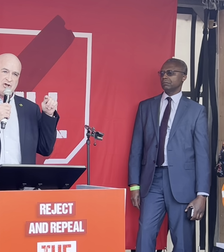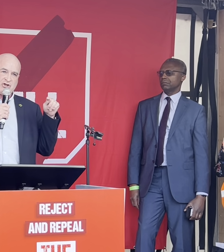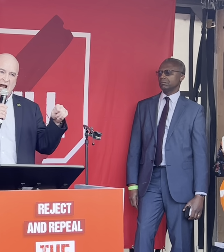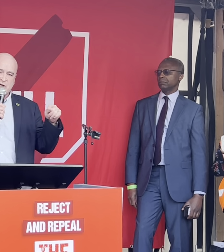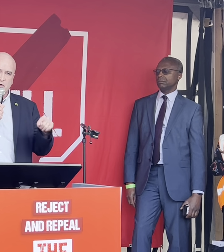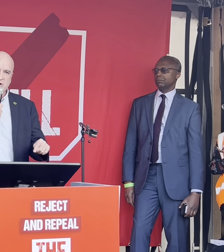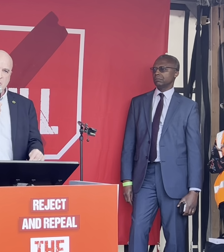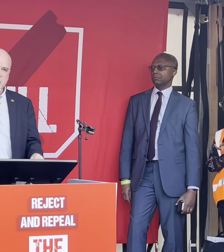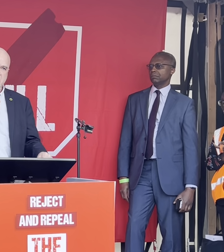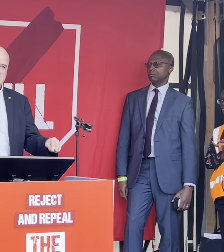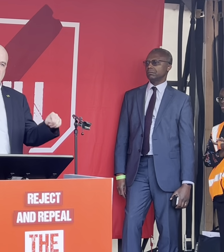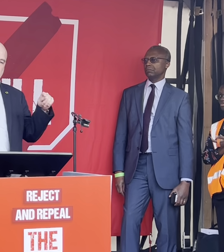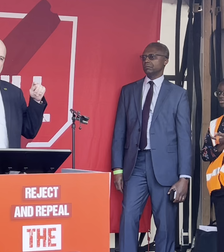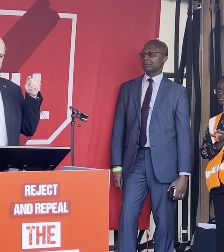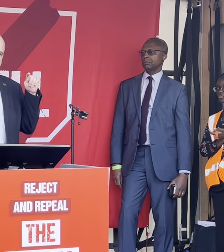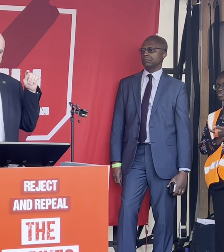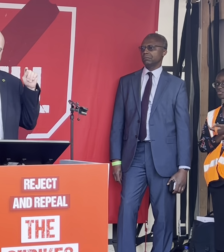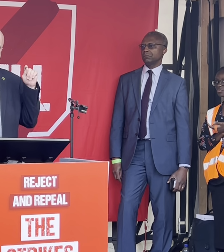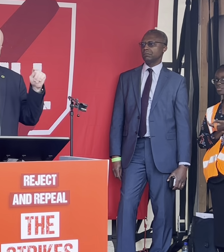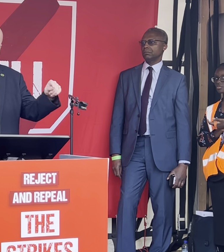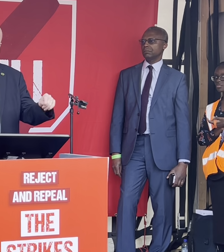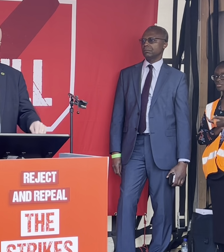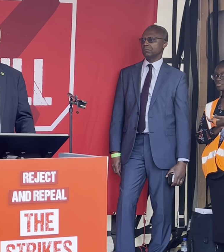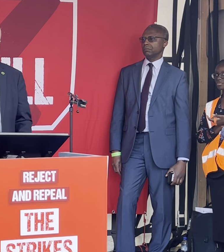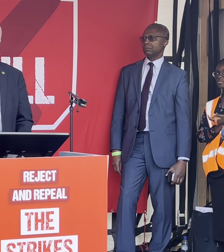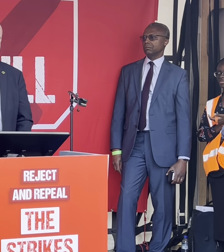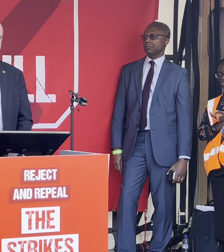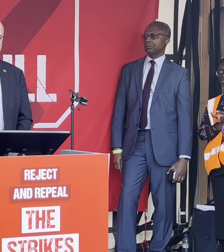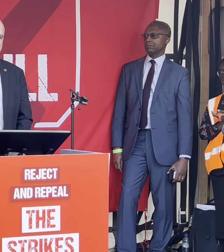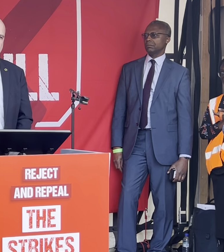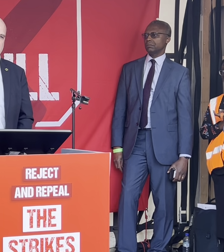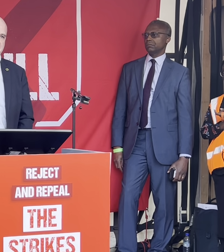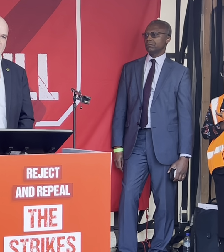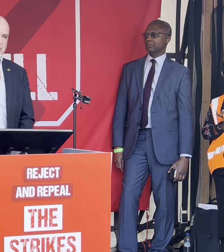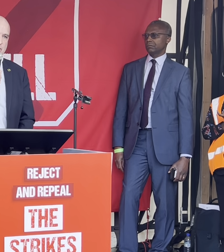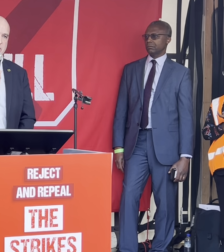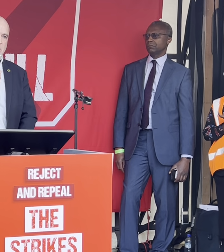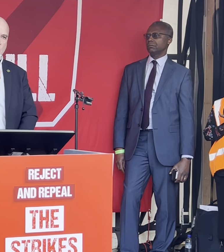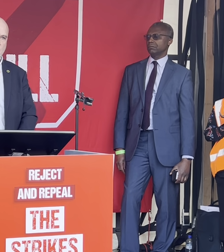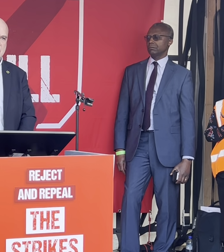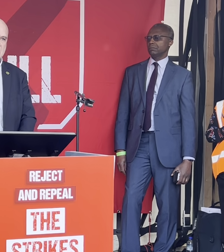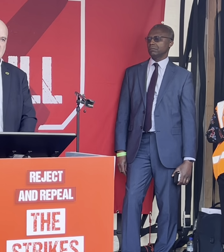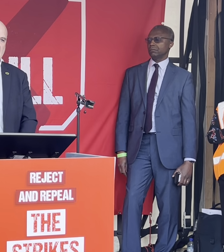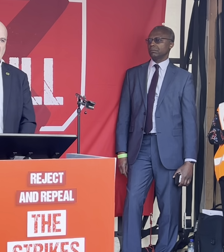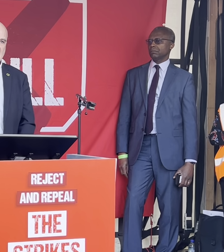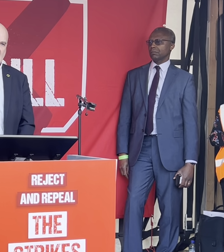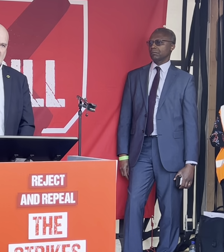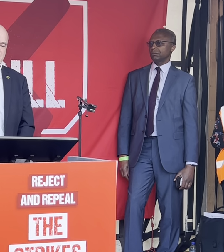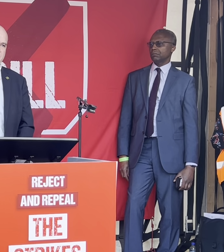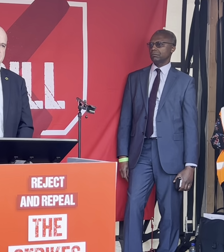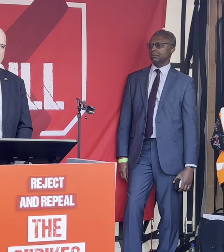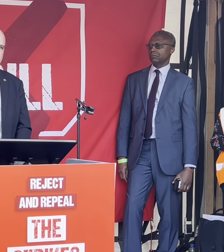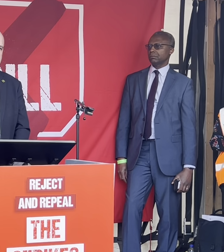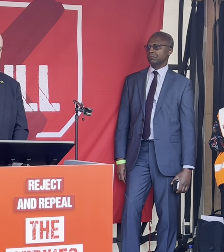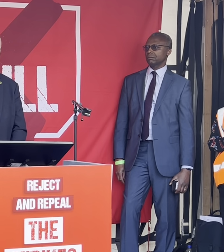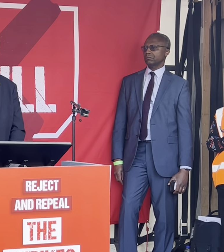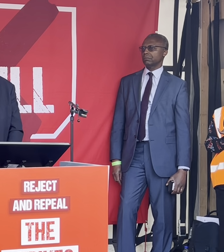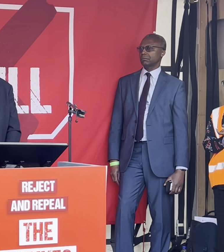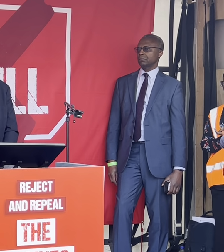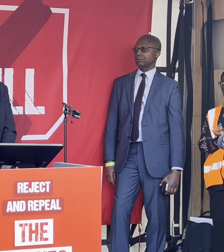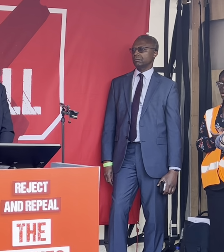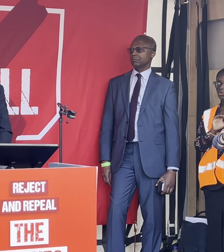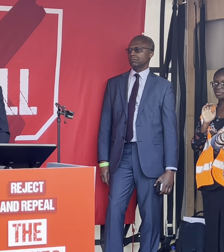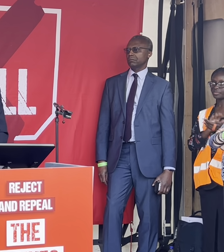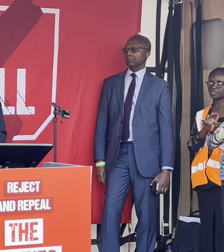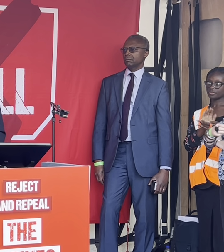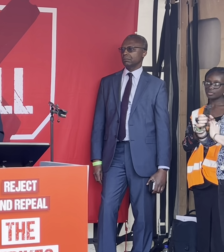and unshackle the unions and repeal four decades of anti-trade union laws. And let us rebalance the